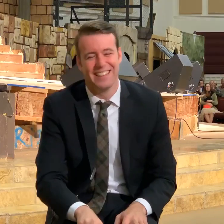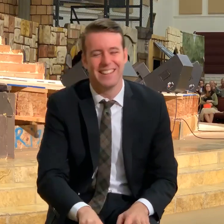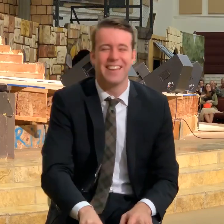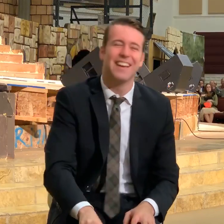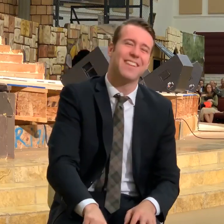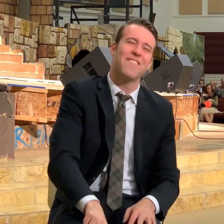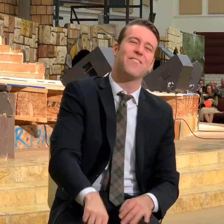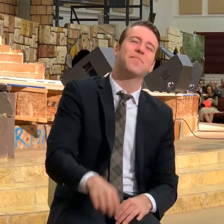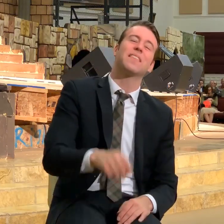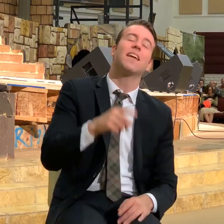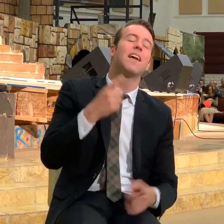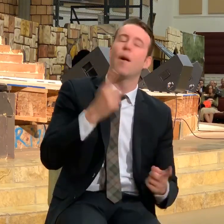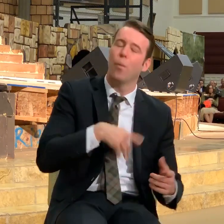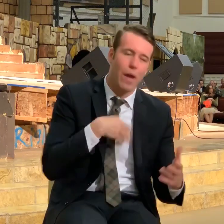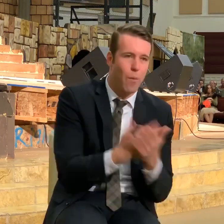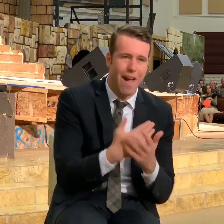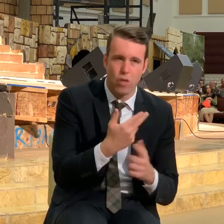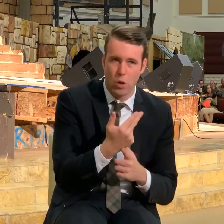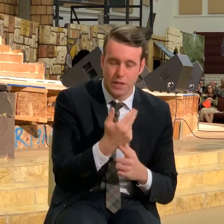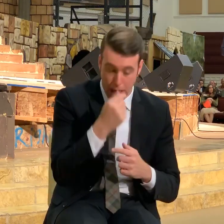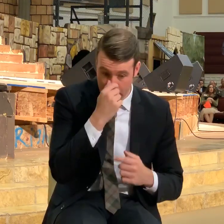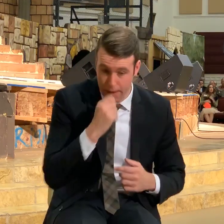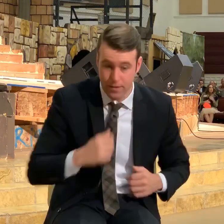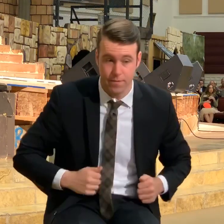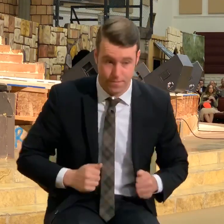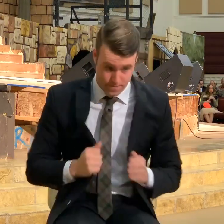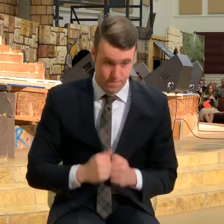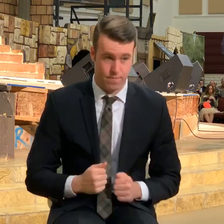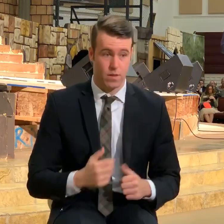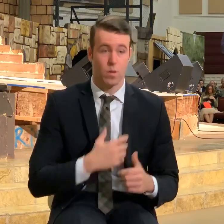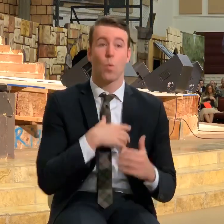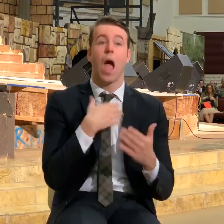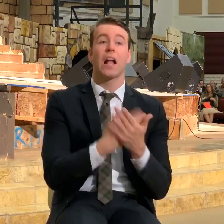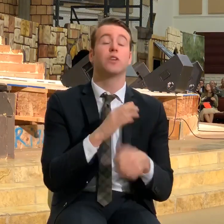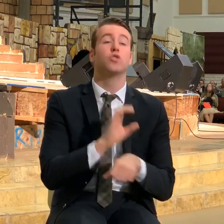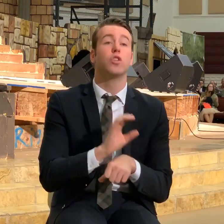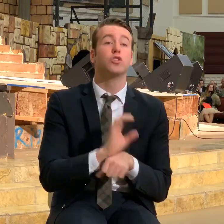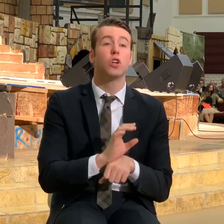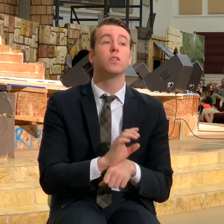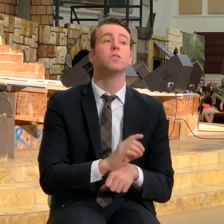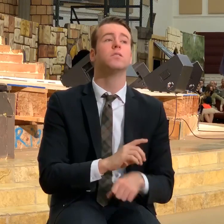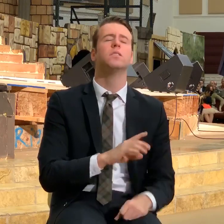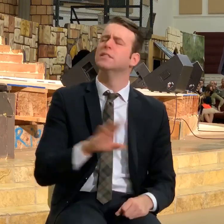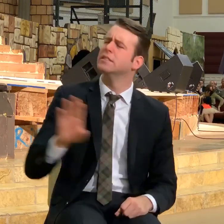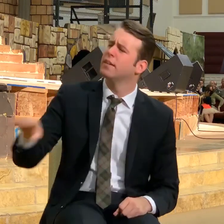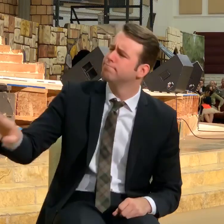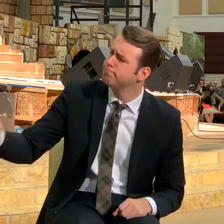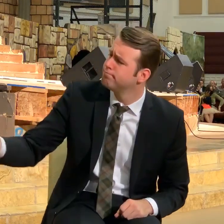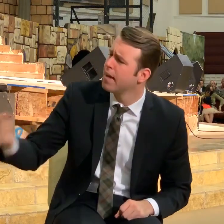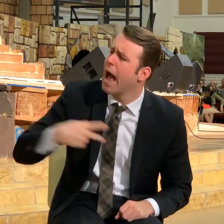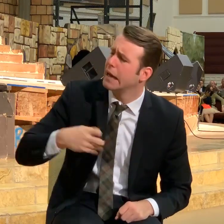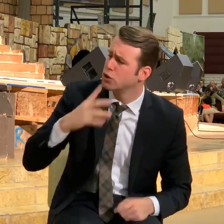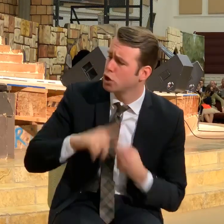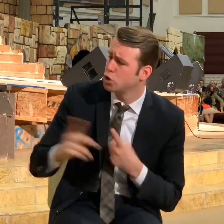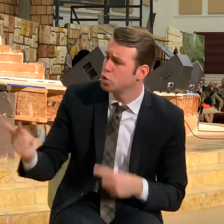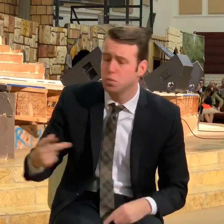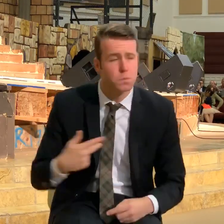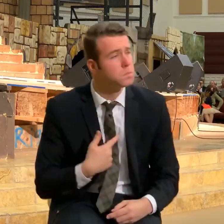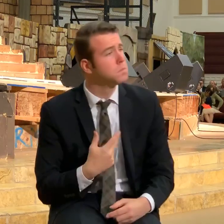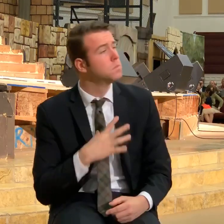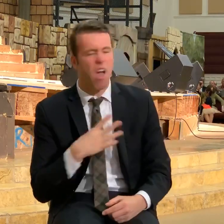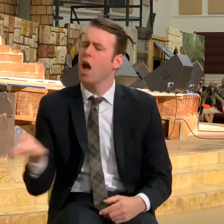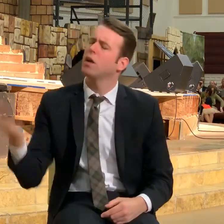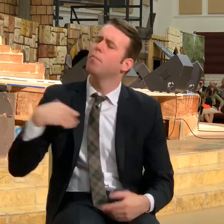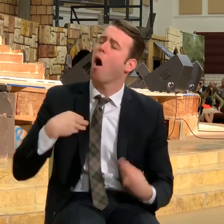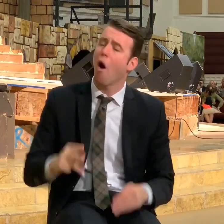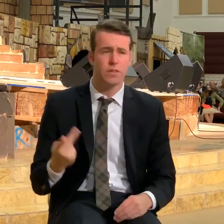And we got there. And we got to church and he said, hey, I need to talk to you guys. And he said, come to the